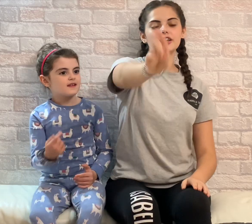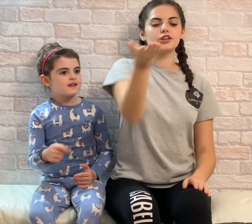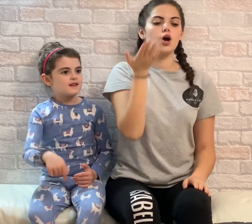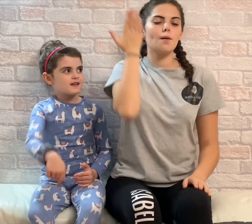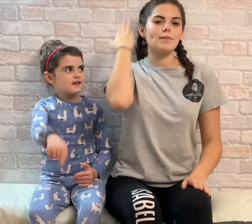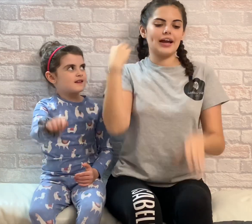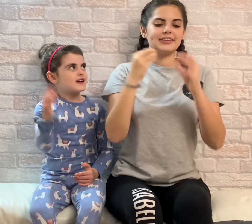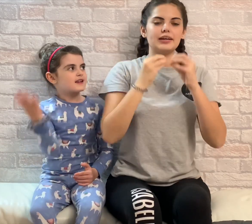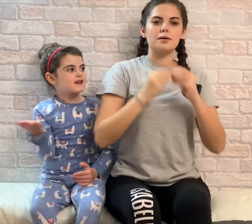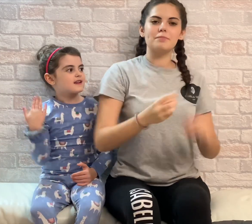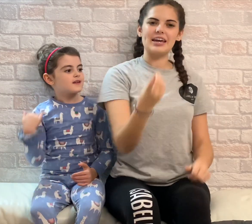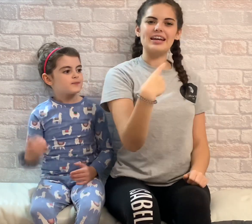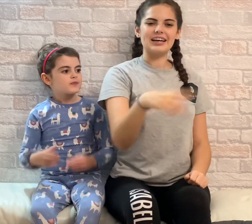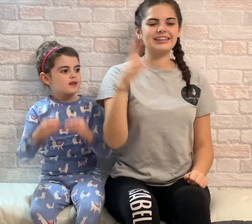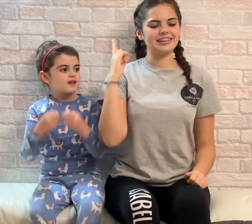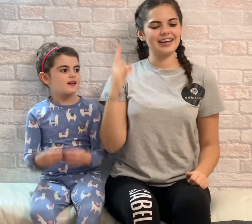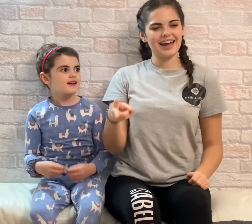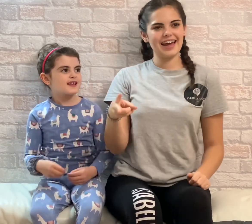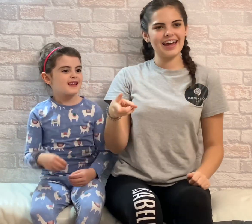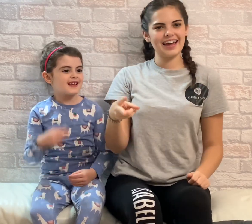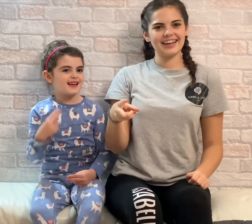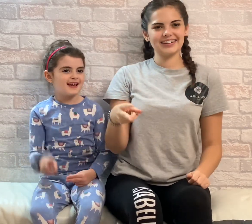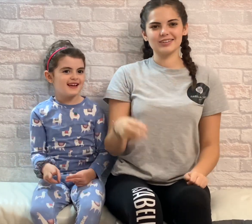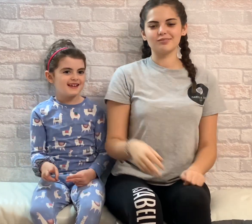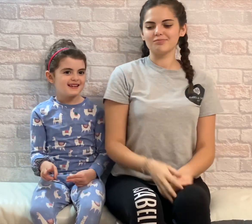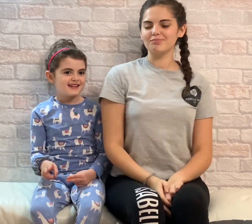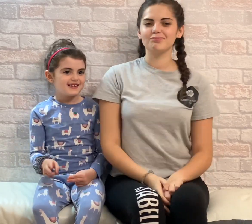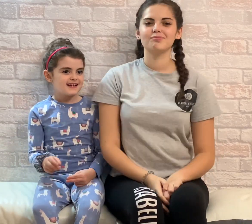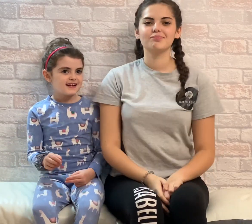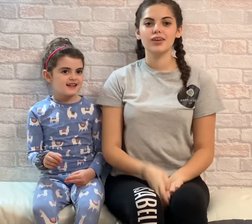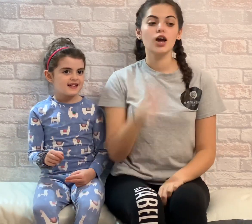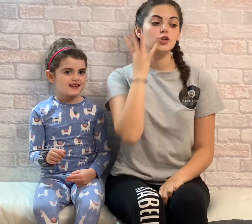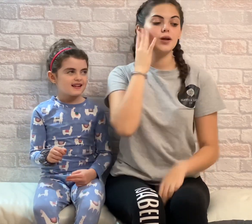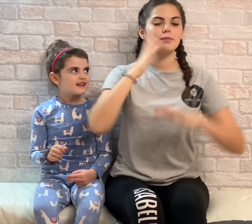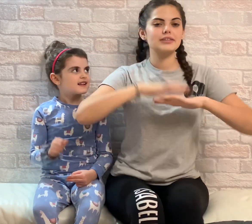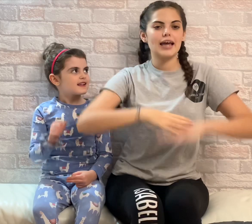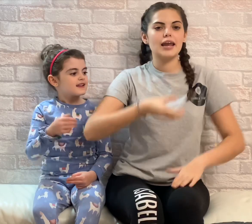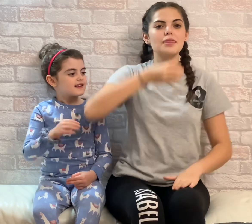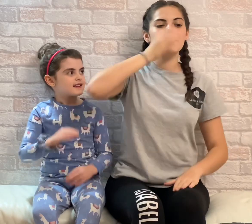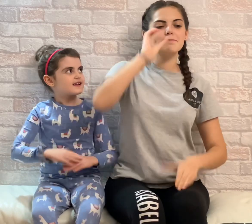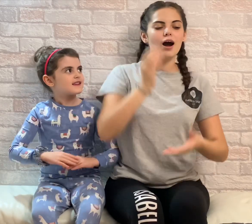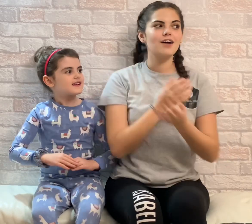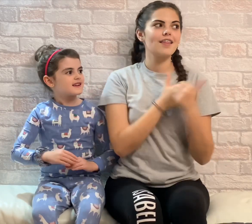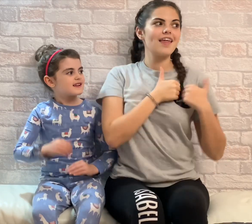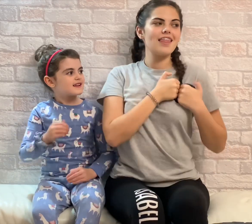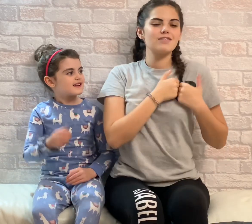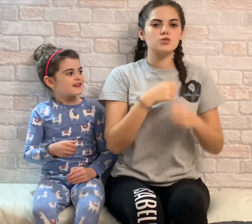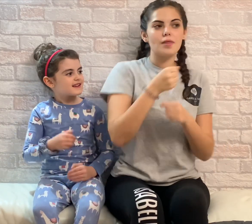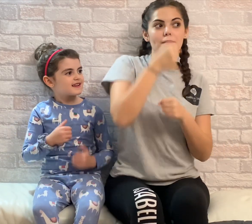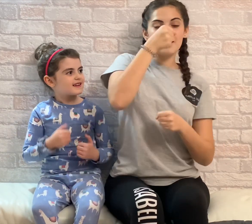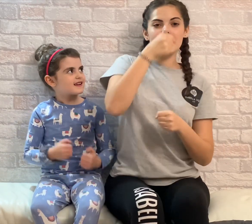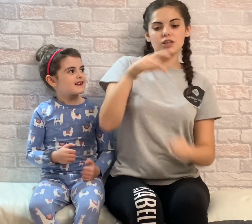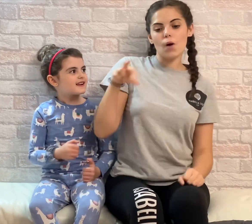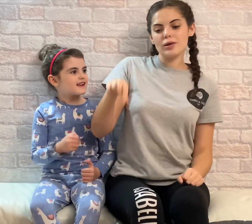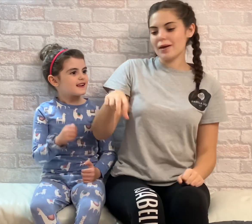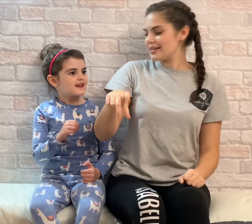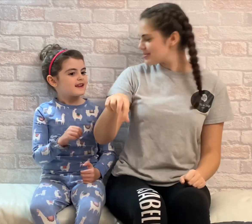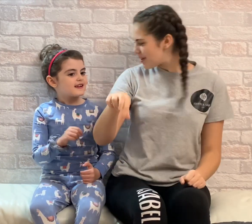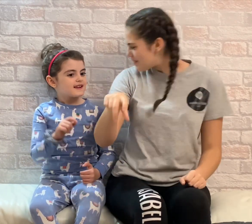go back to being us again? Cause when I'm sitting in the bar, all the little sweaty brothers always pass me